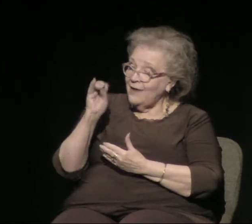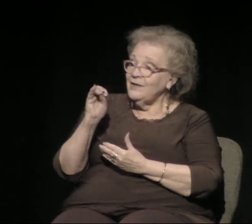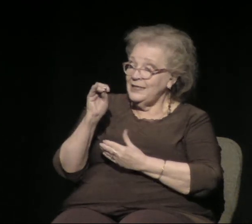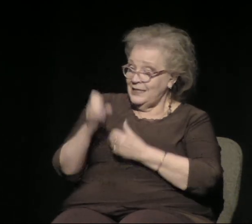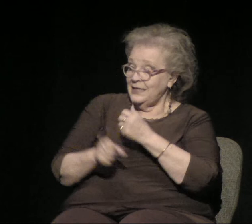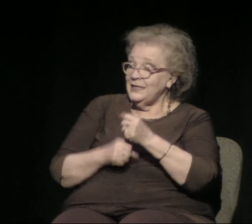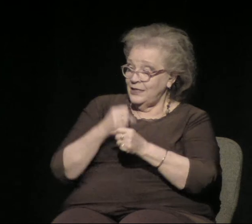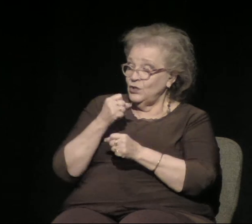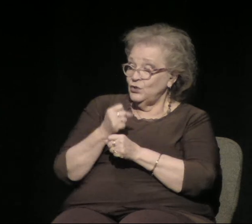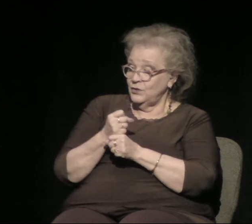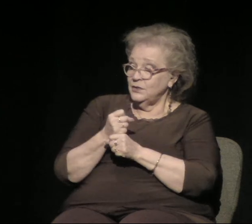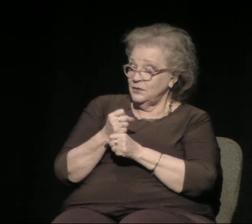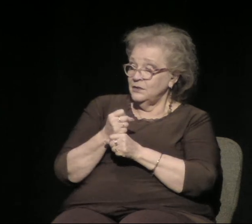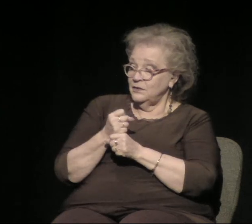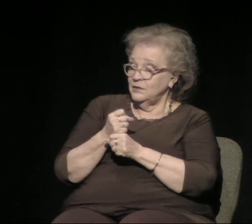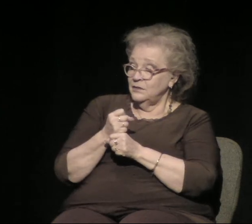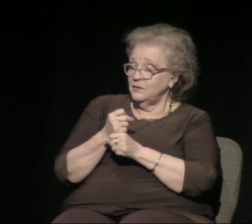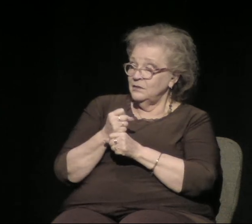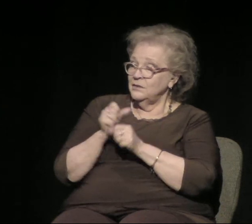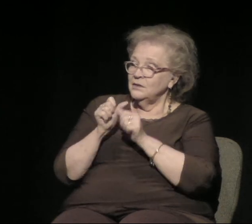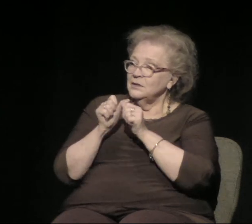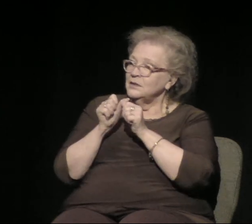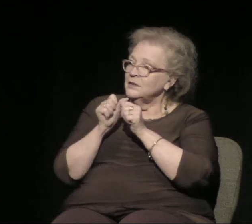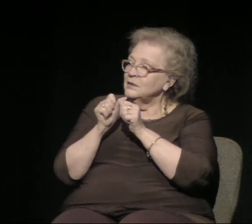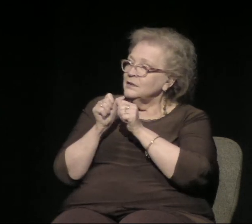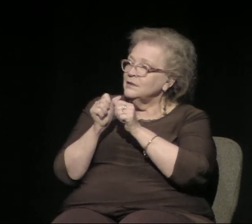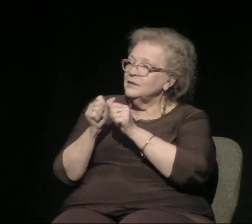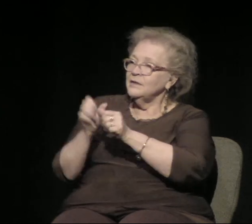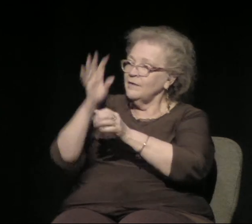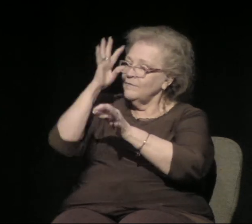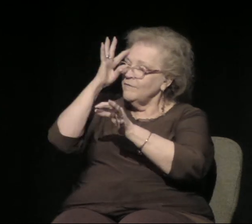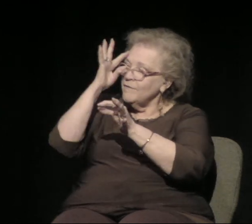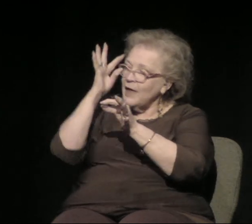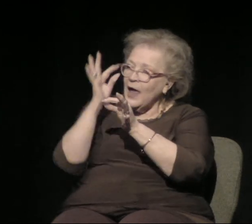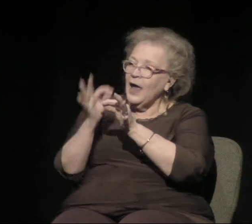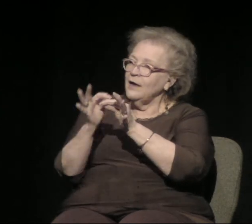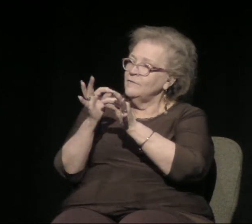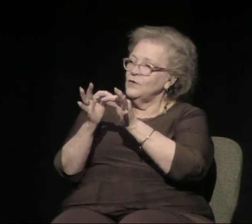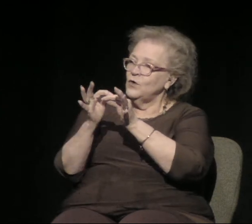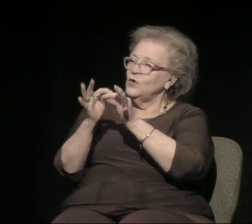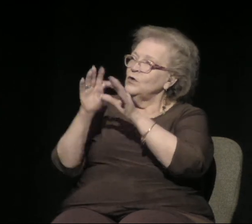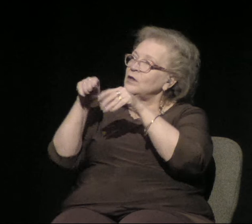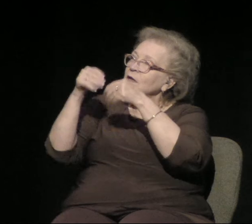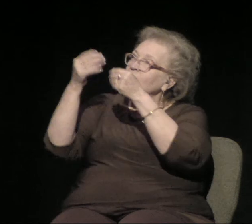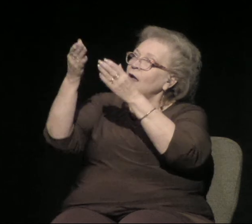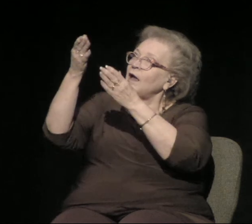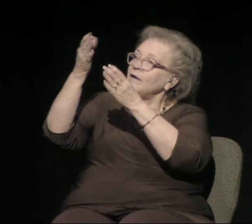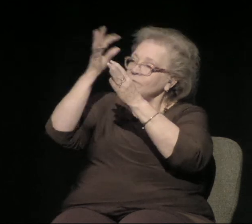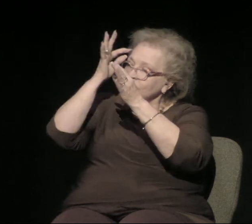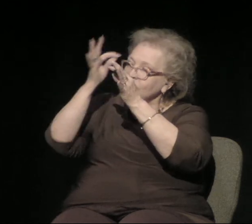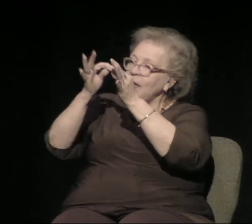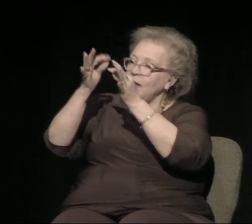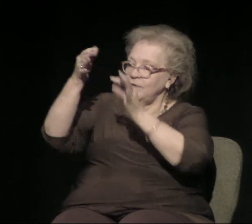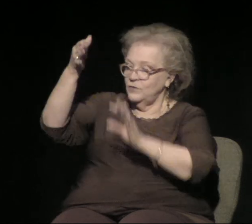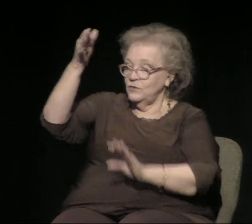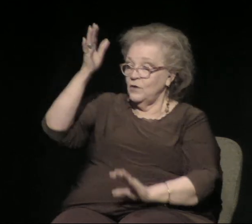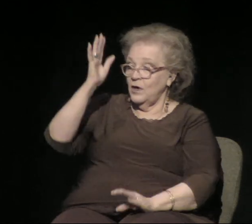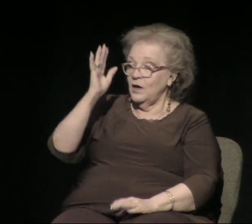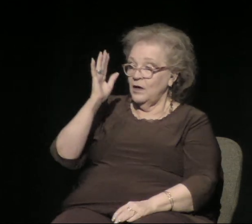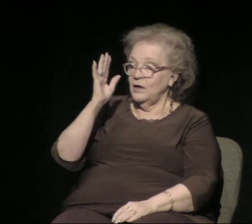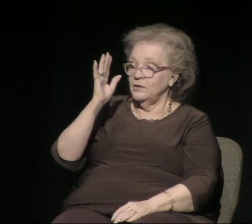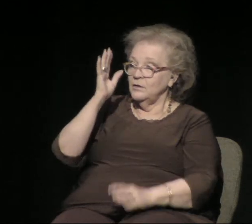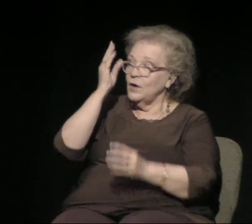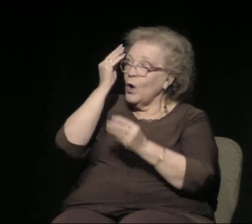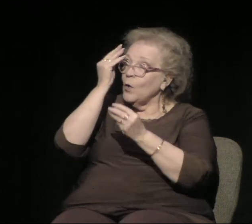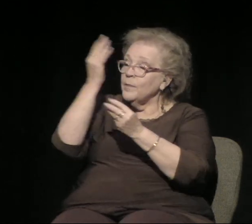7 decades, he remained faithful to God. He consistently pursued and obeyed